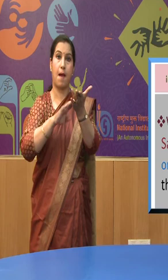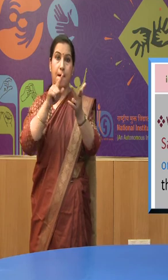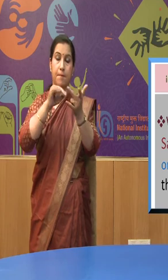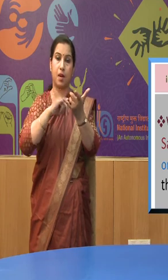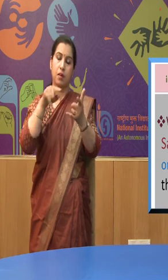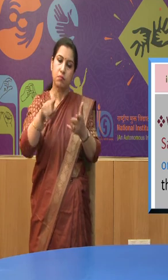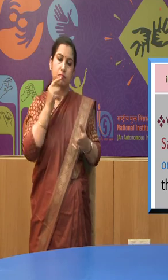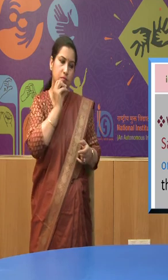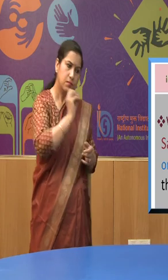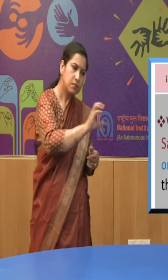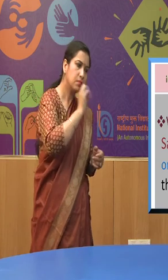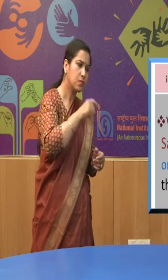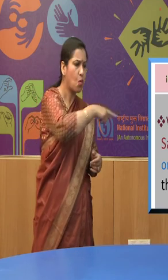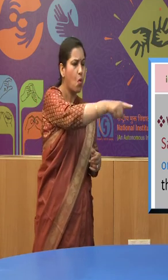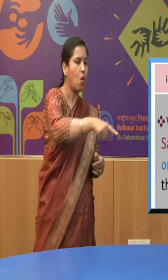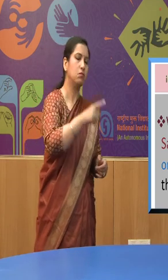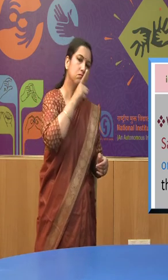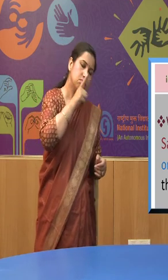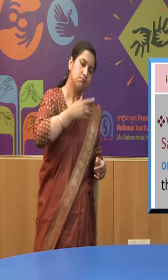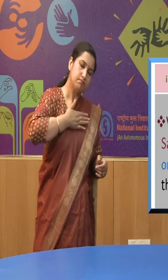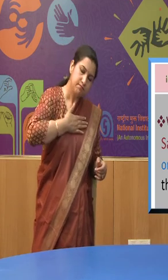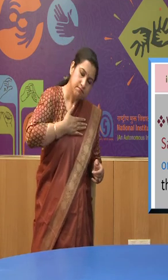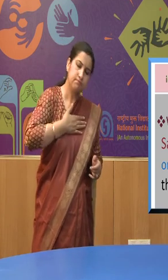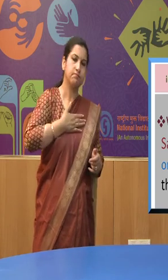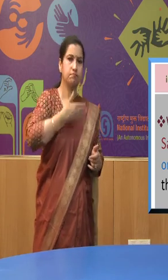they followed the words of these Brahmins.